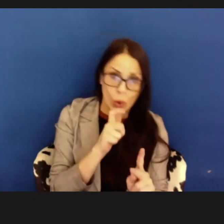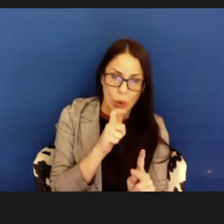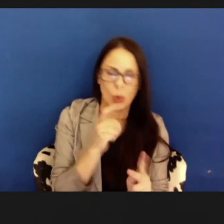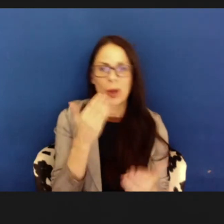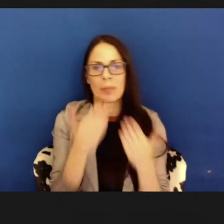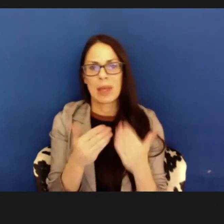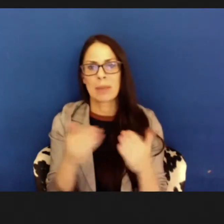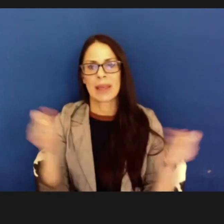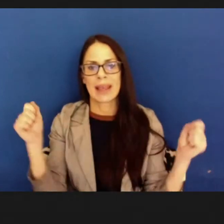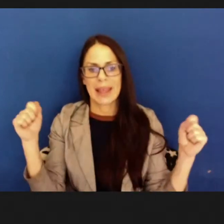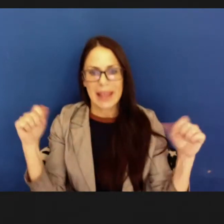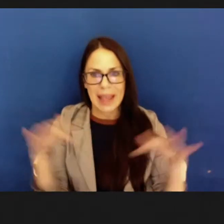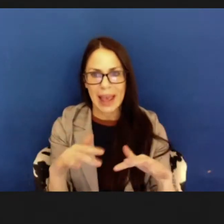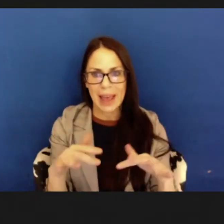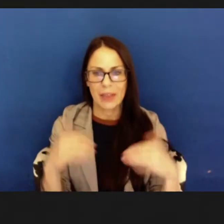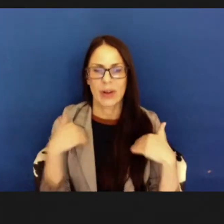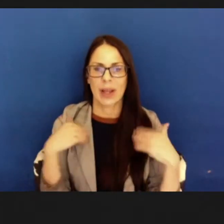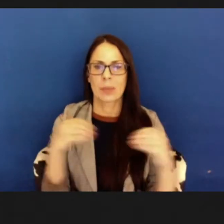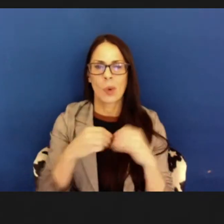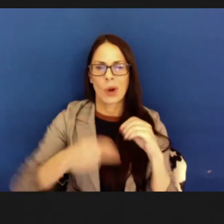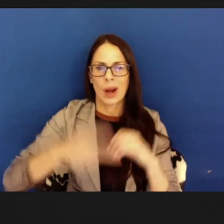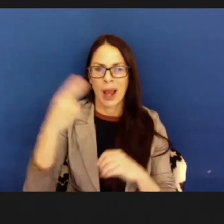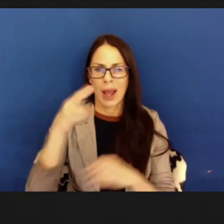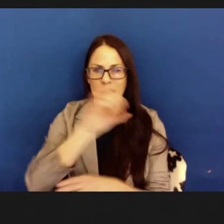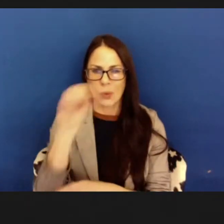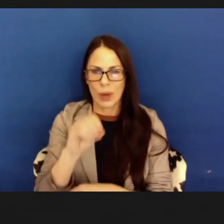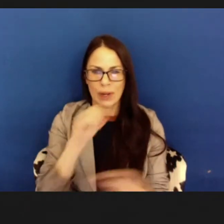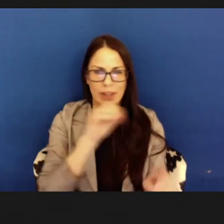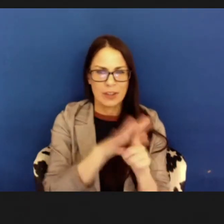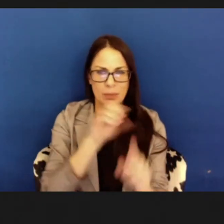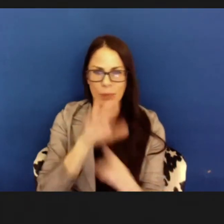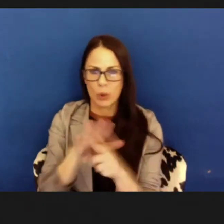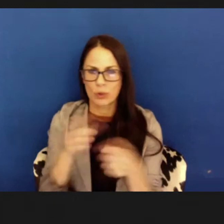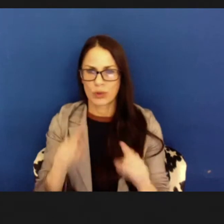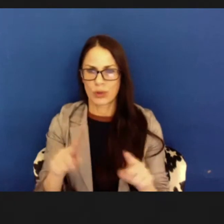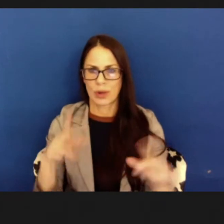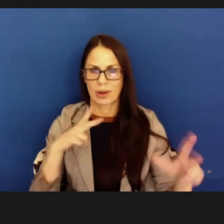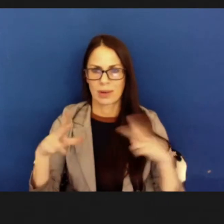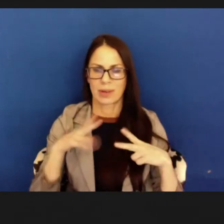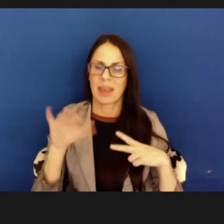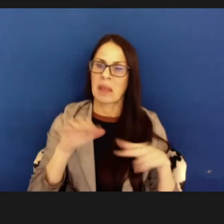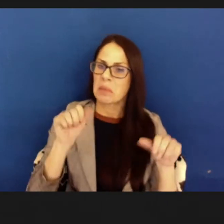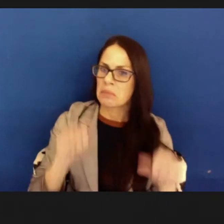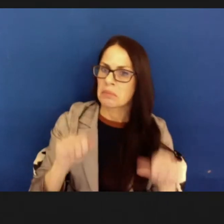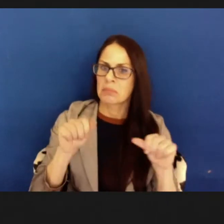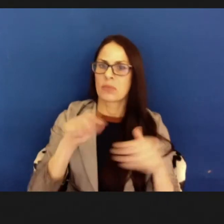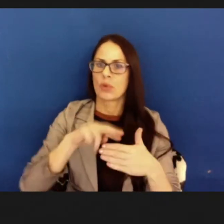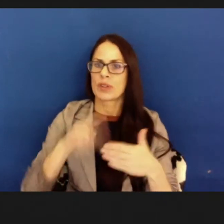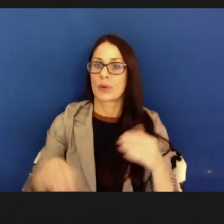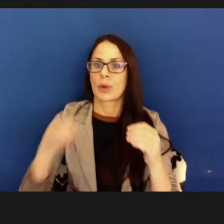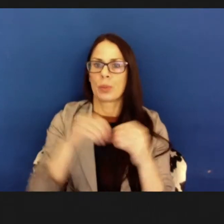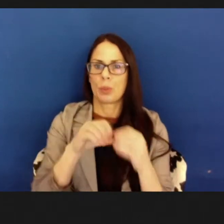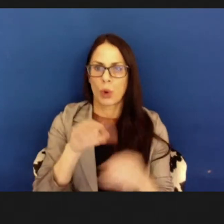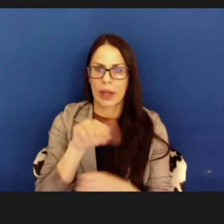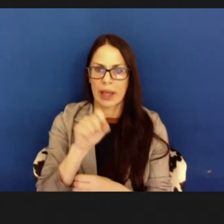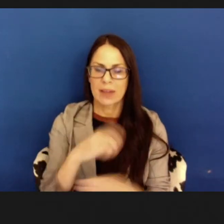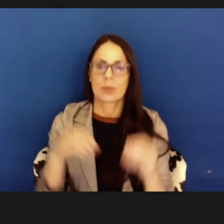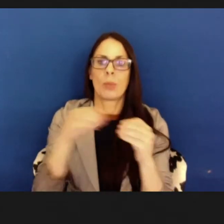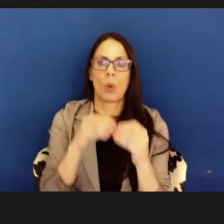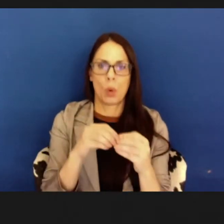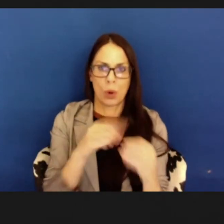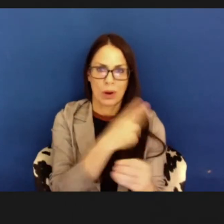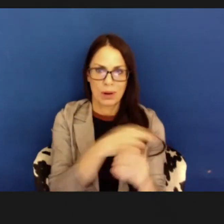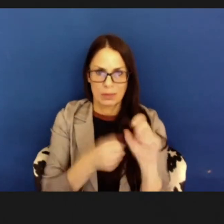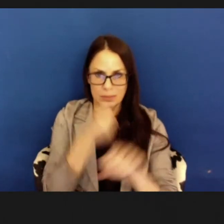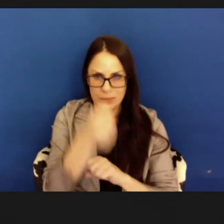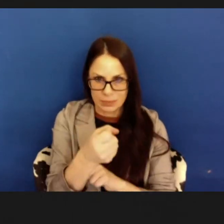higher rates of exposure over the holiday, and potentially that resulted in more cases and more hospitalizations occurring.